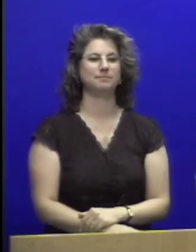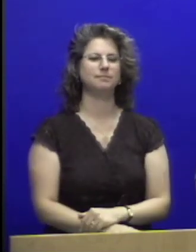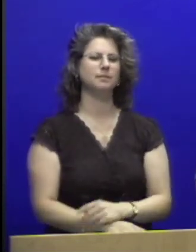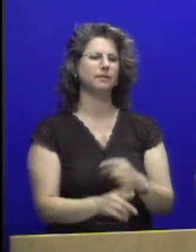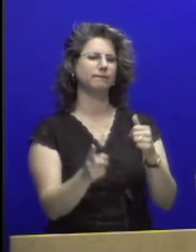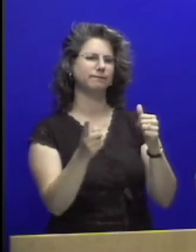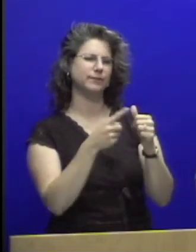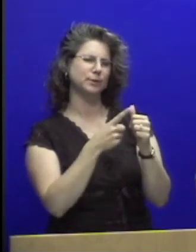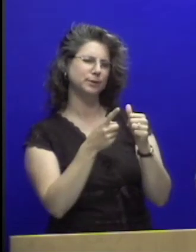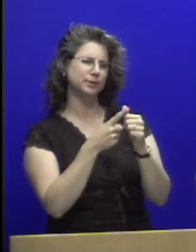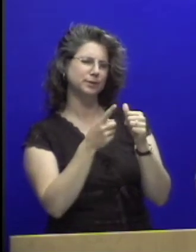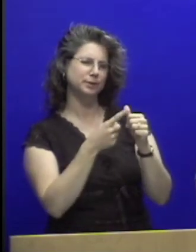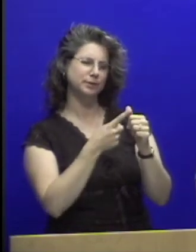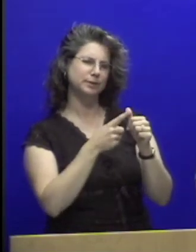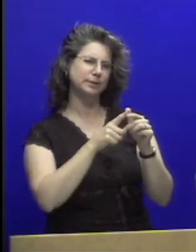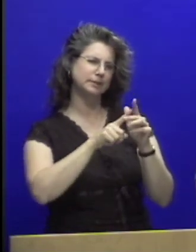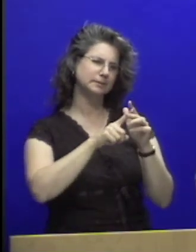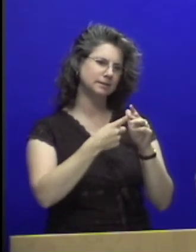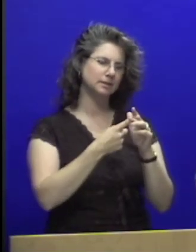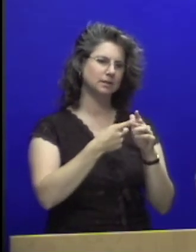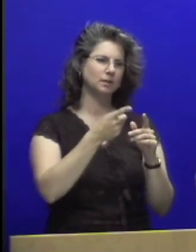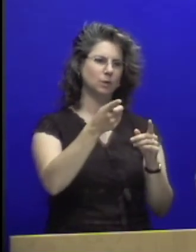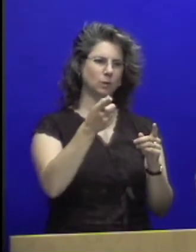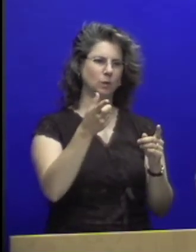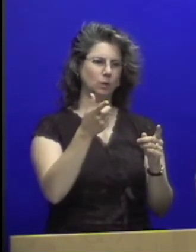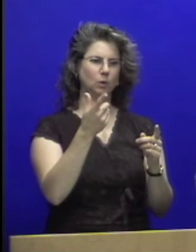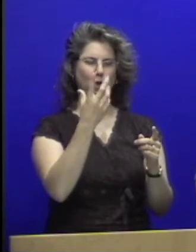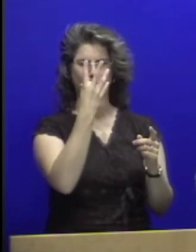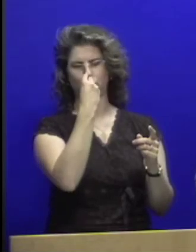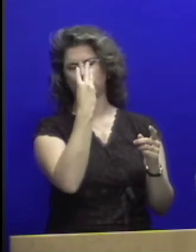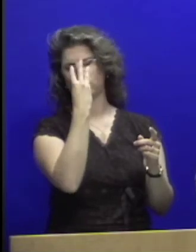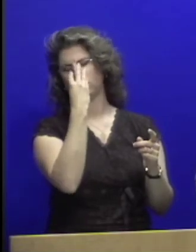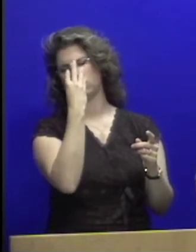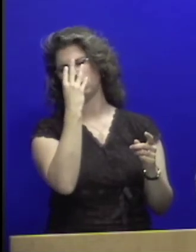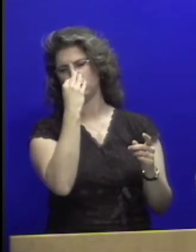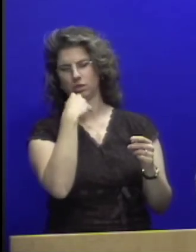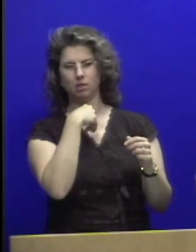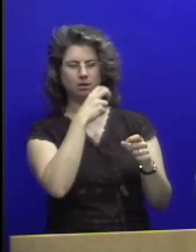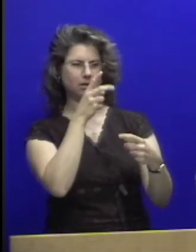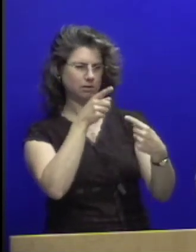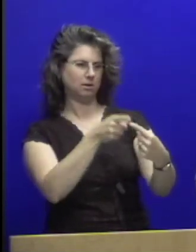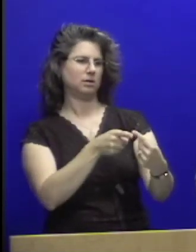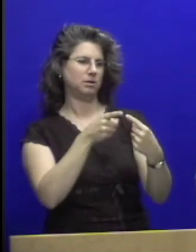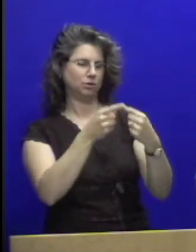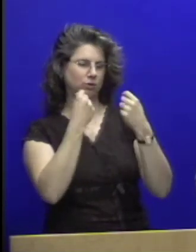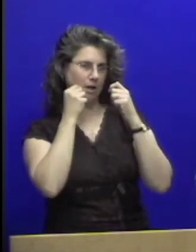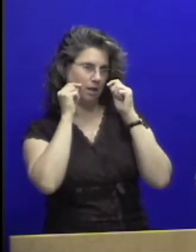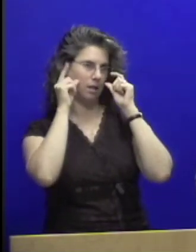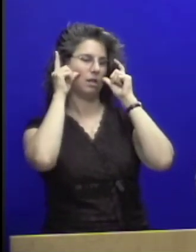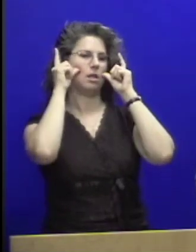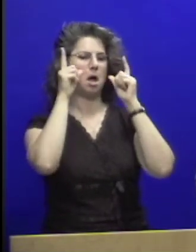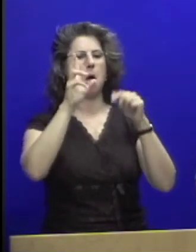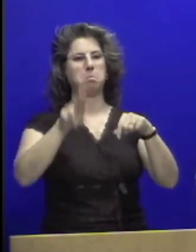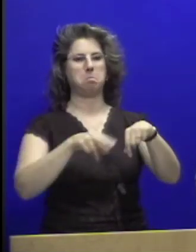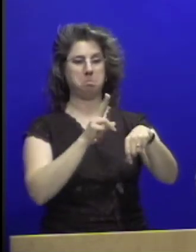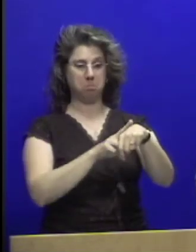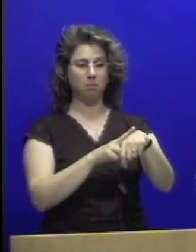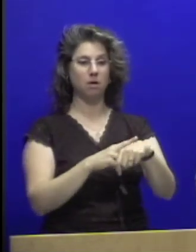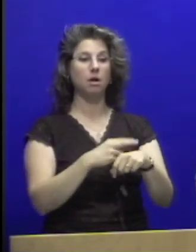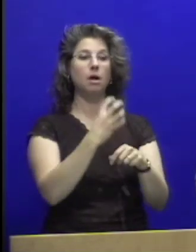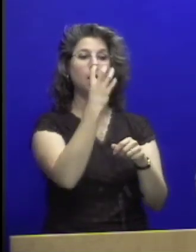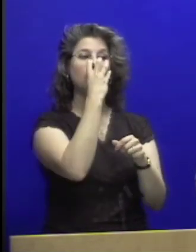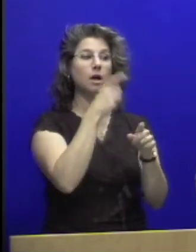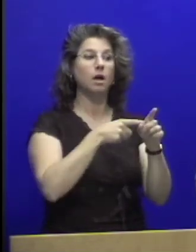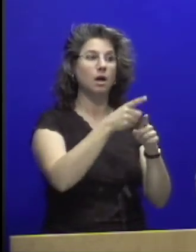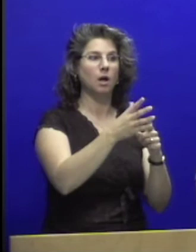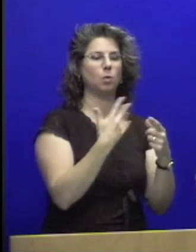Initially, you may be very sleepy, hard to stay awake. The anesthesiologist